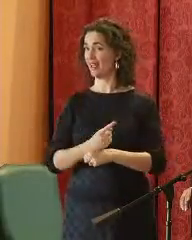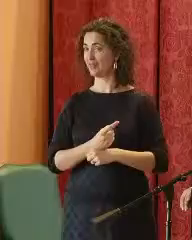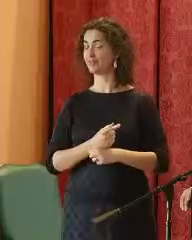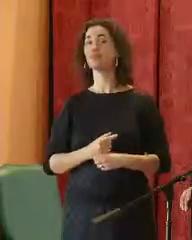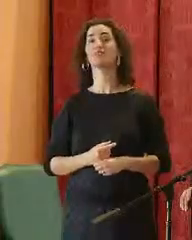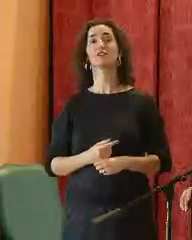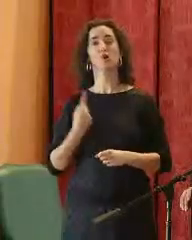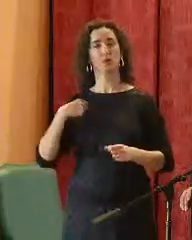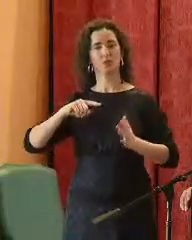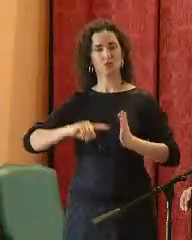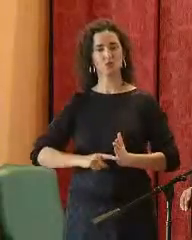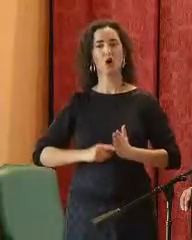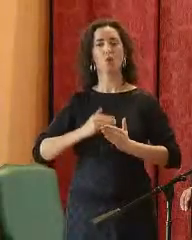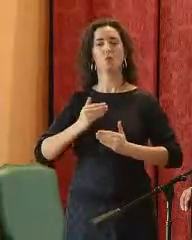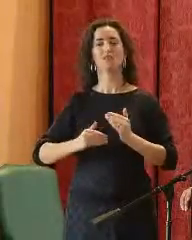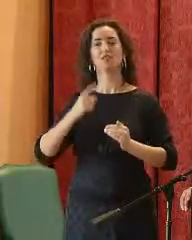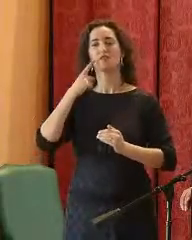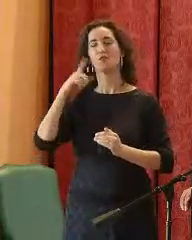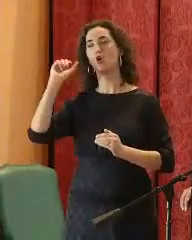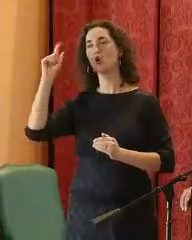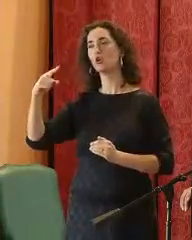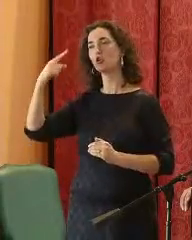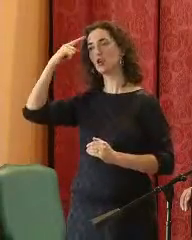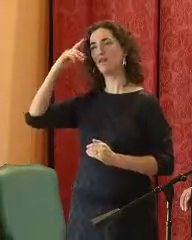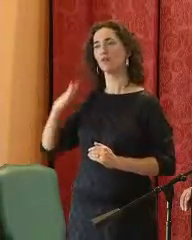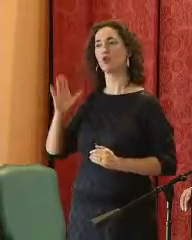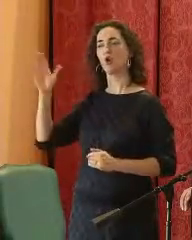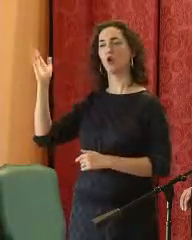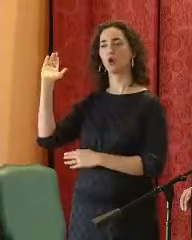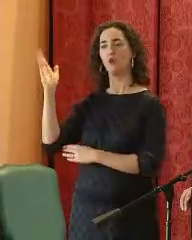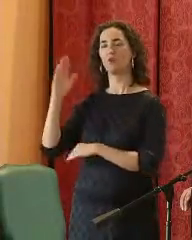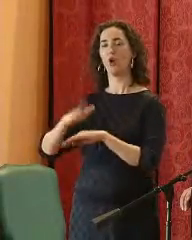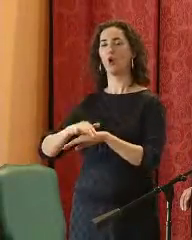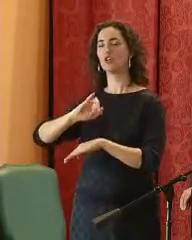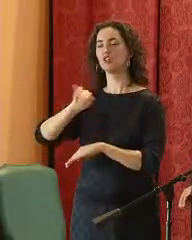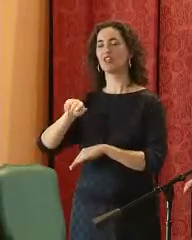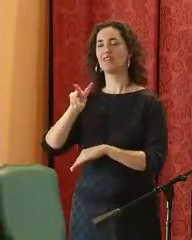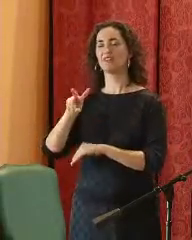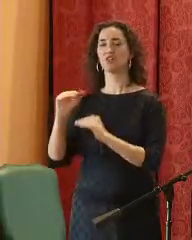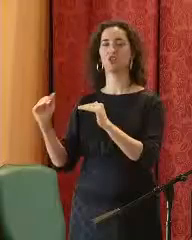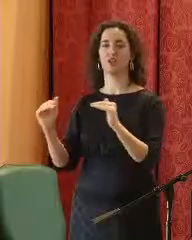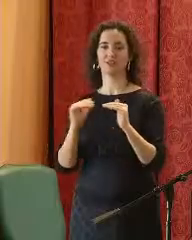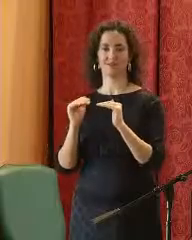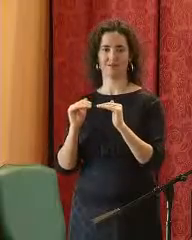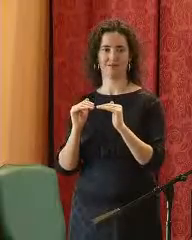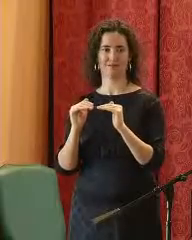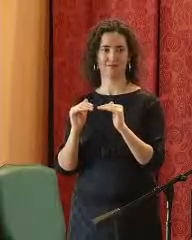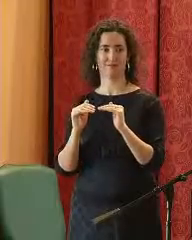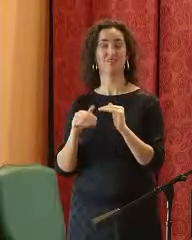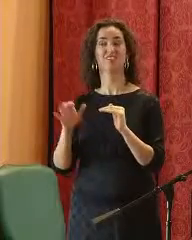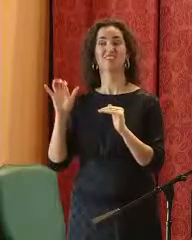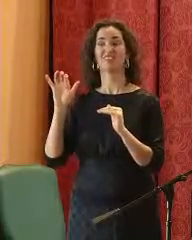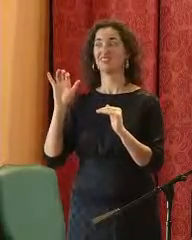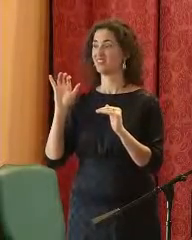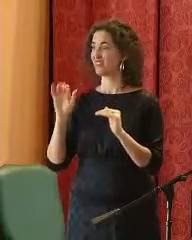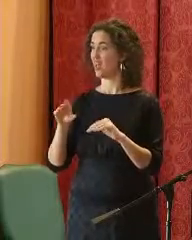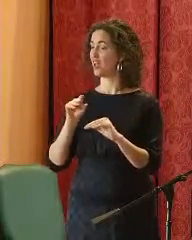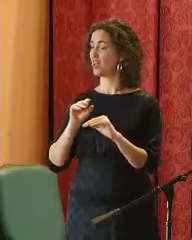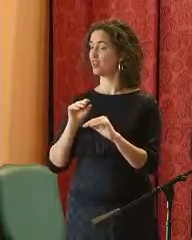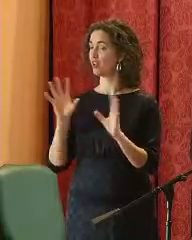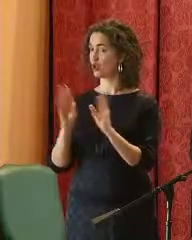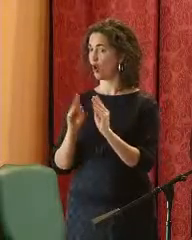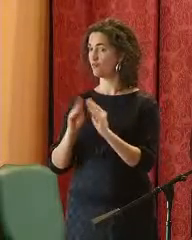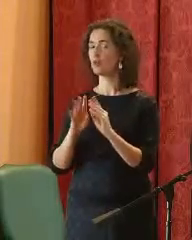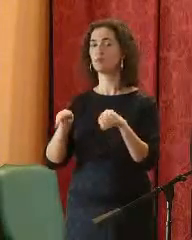the planning process for the Governor's Conference on Juvenile Justice, a conference that will provide